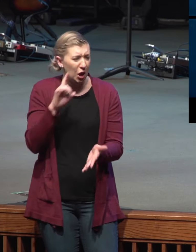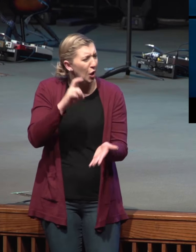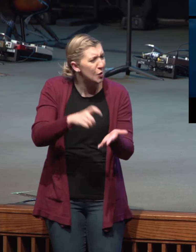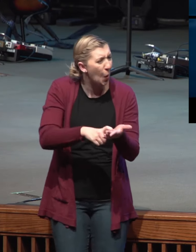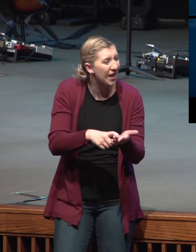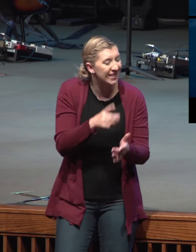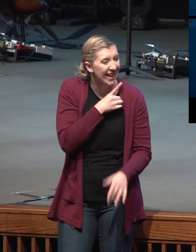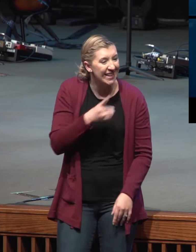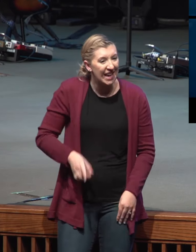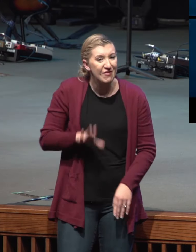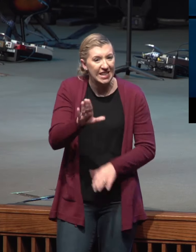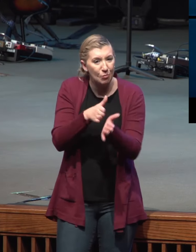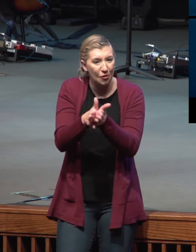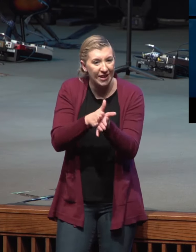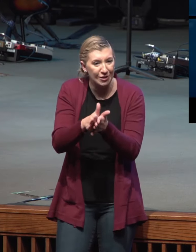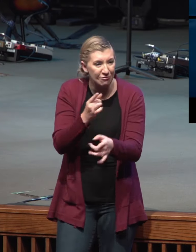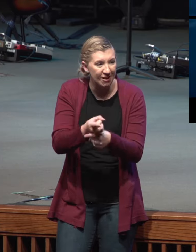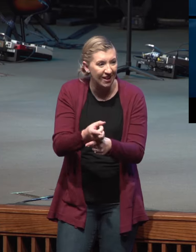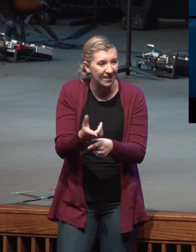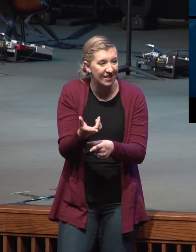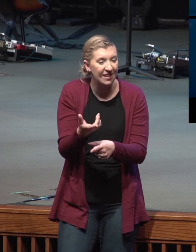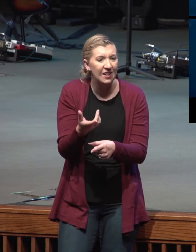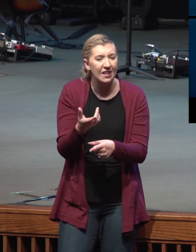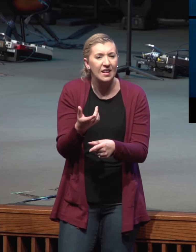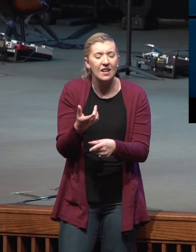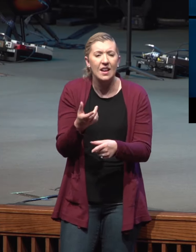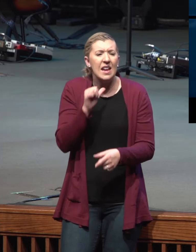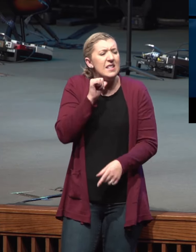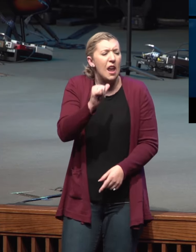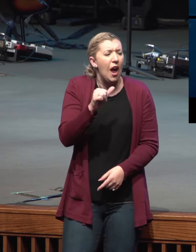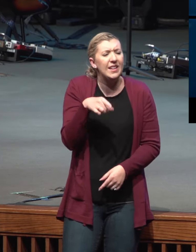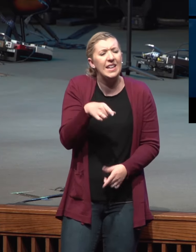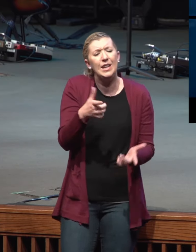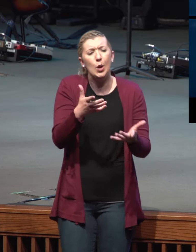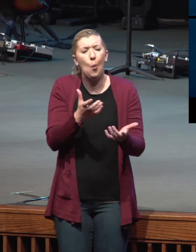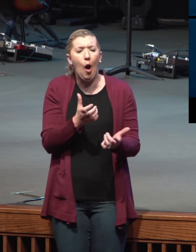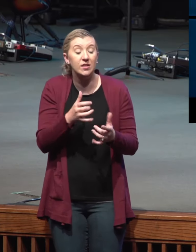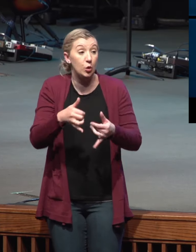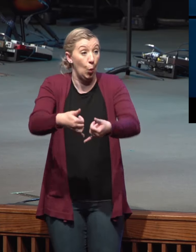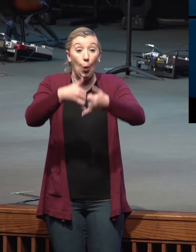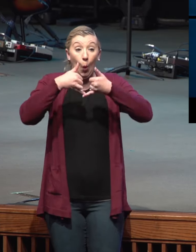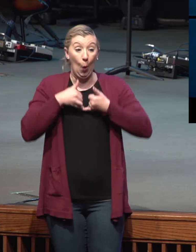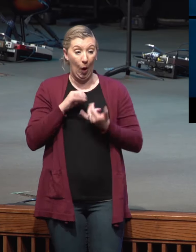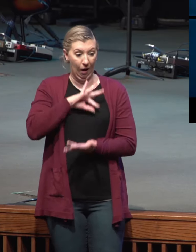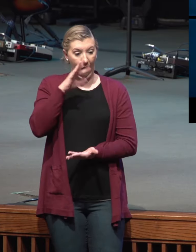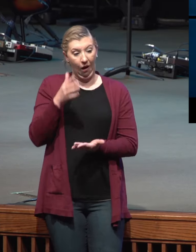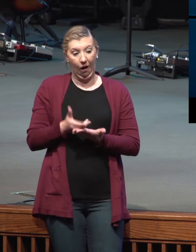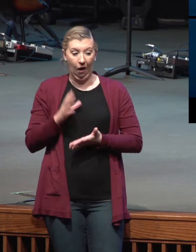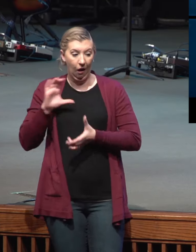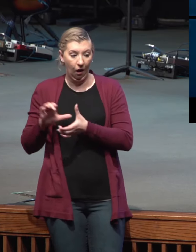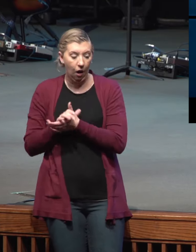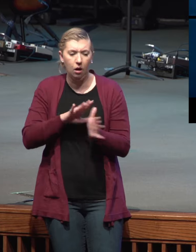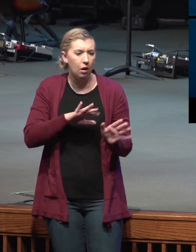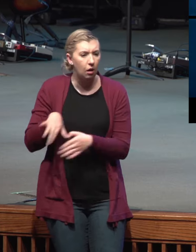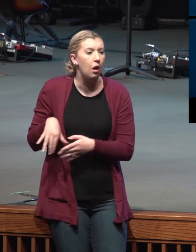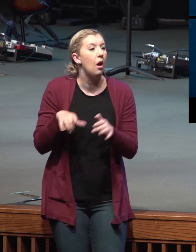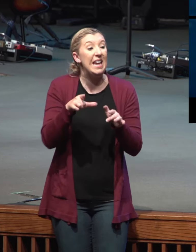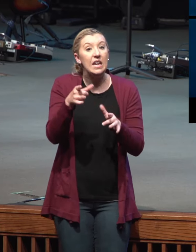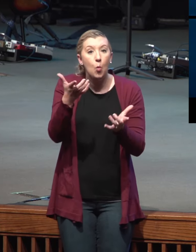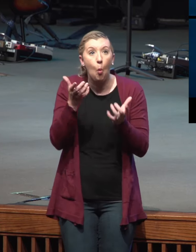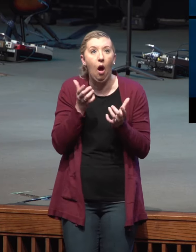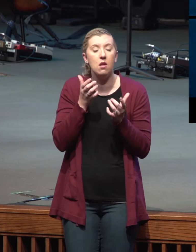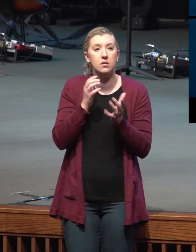notice what David's motivation is. It's not that he wants that reward. No, he